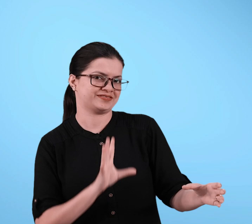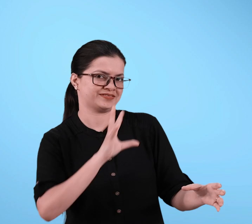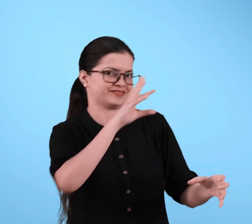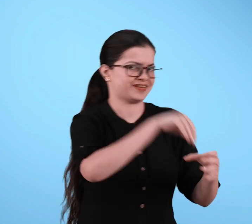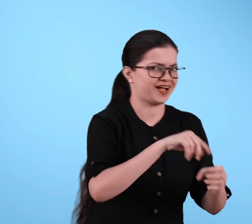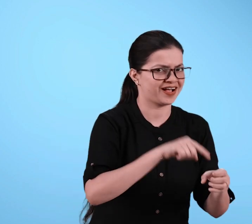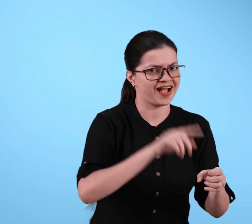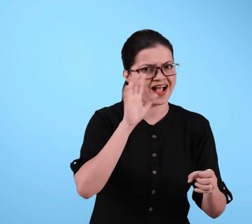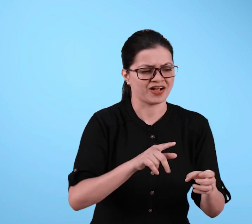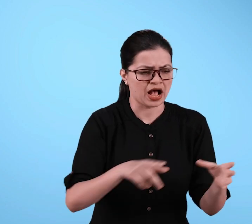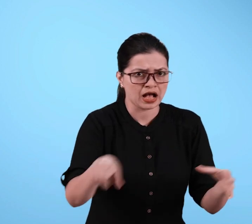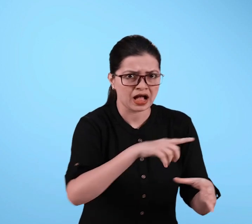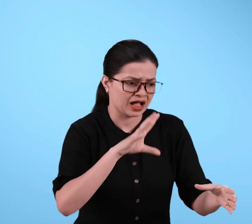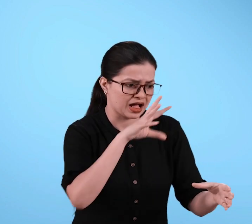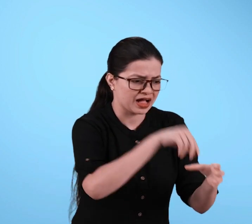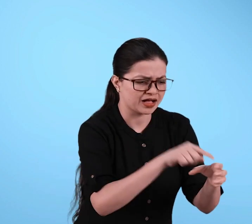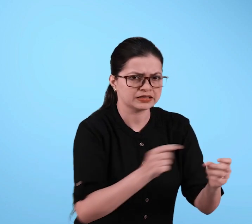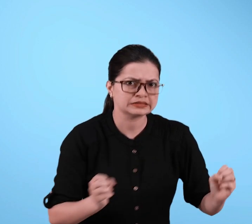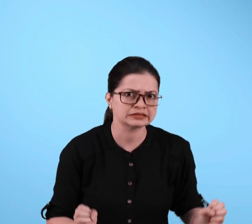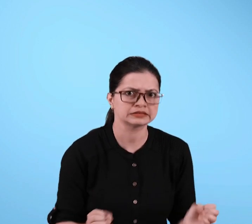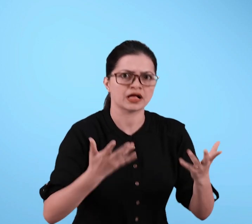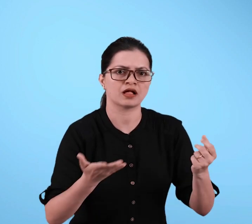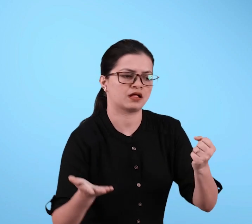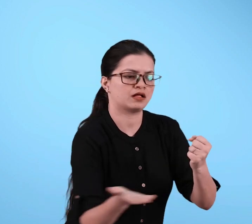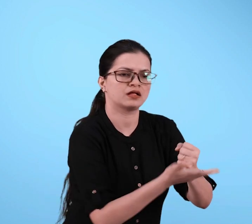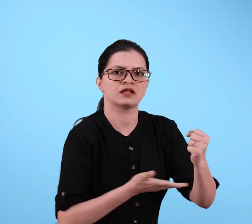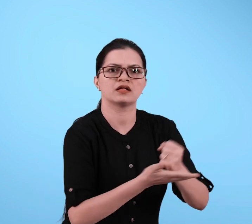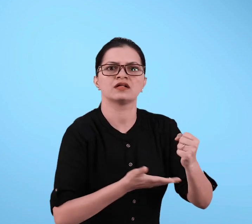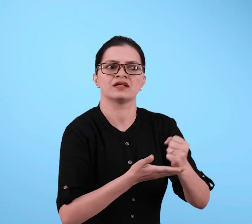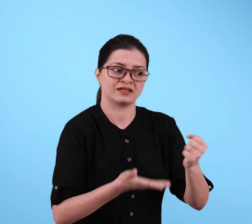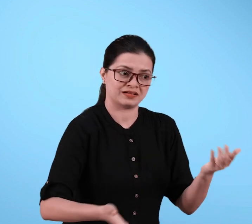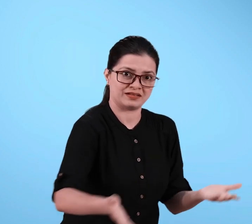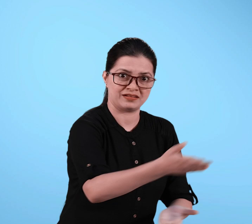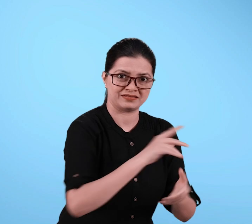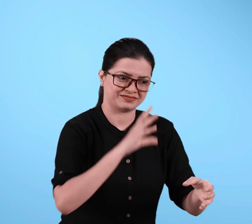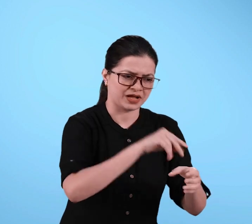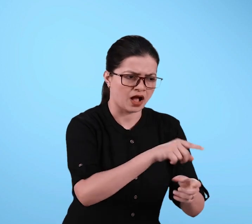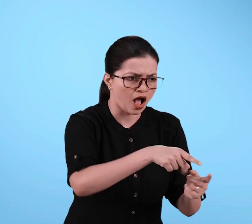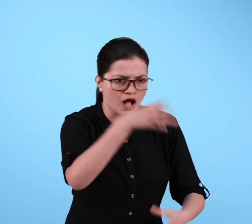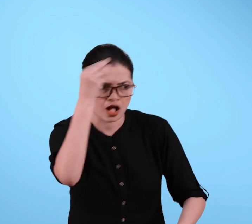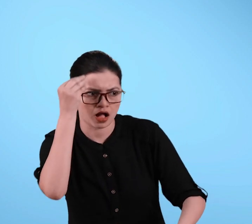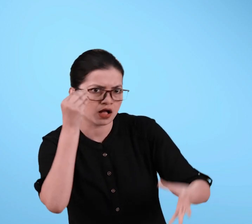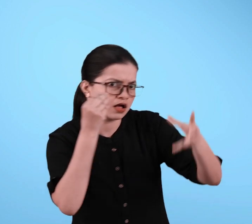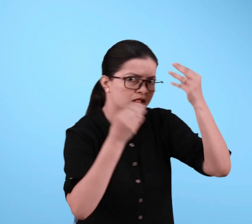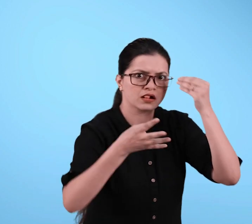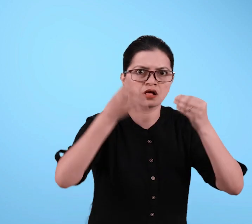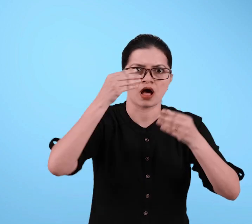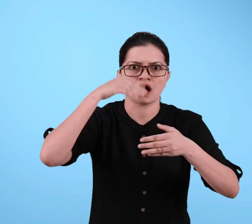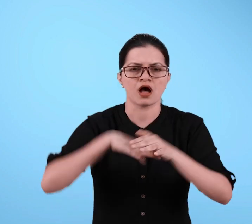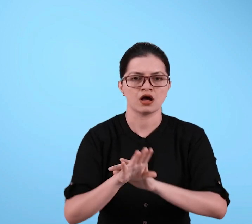agricultural communities, Start. they learned to weave twigs and grass into mats and baskets.